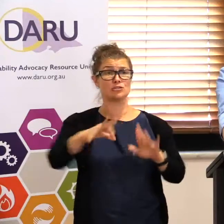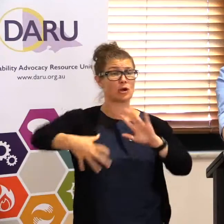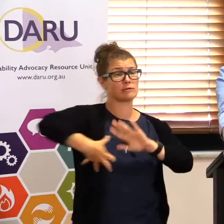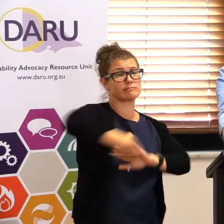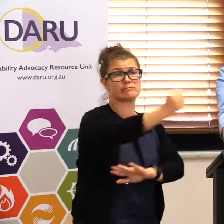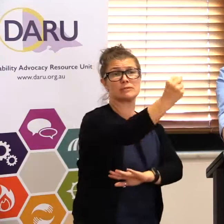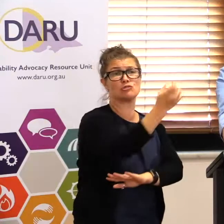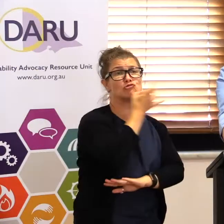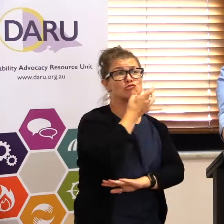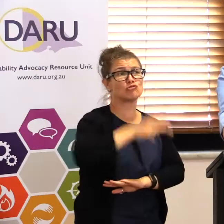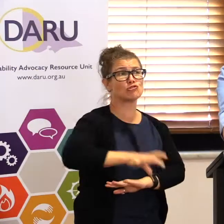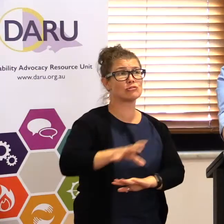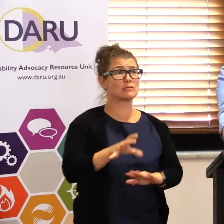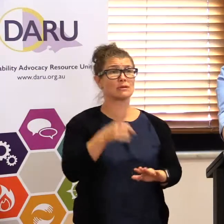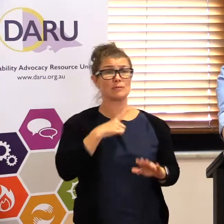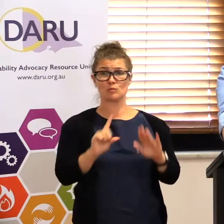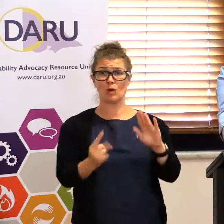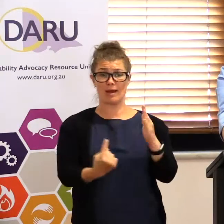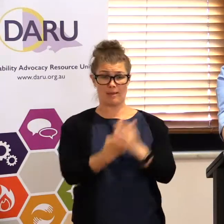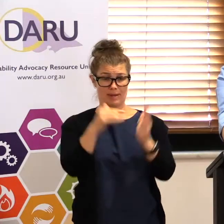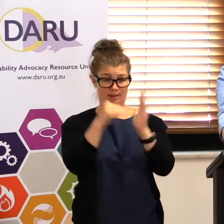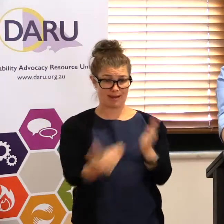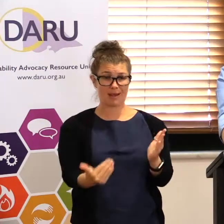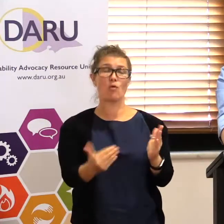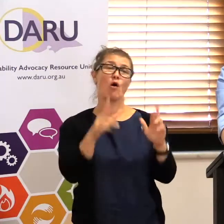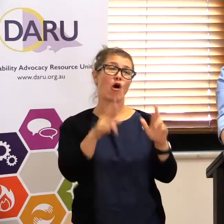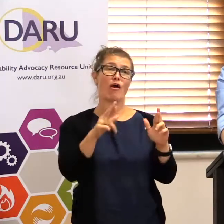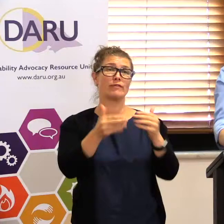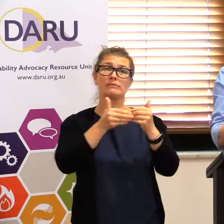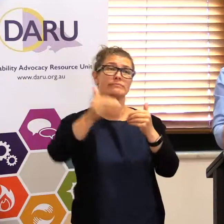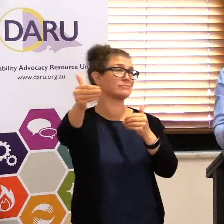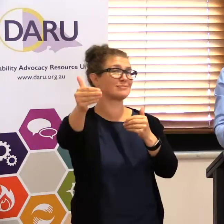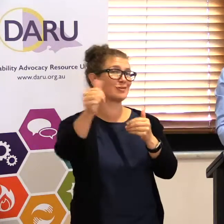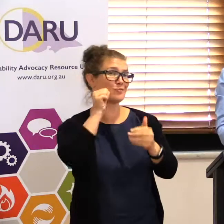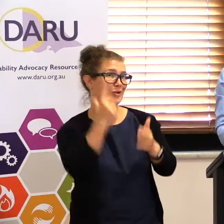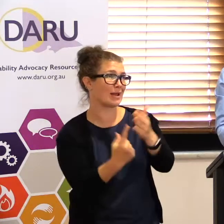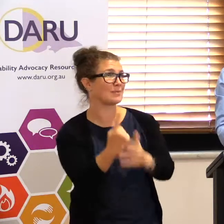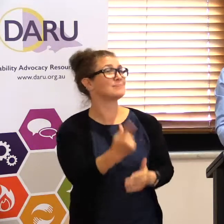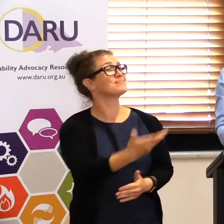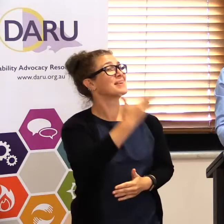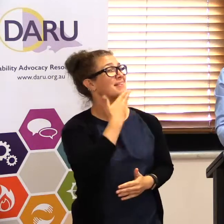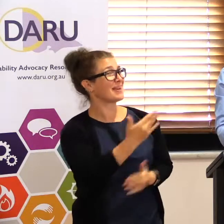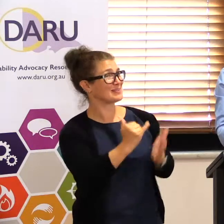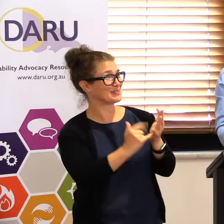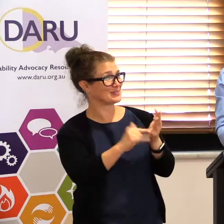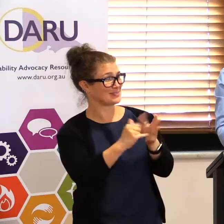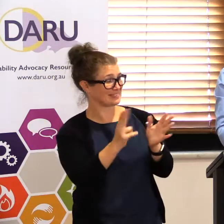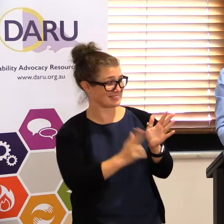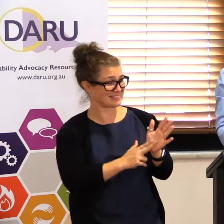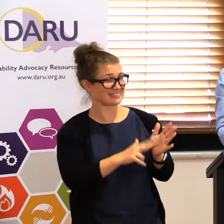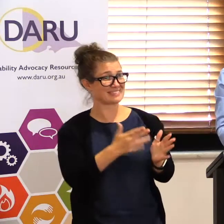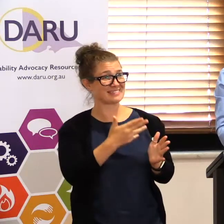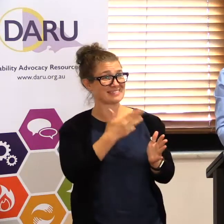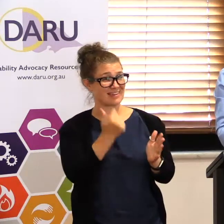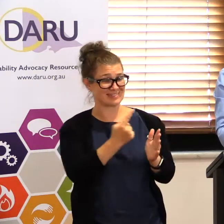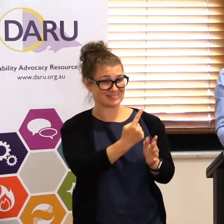children, as is what's happening now. Thanks, Susan. That's very touching of you to say, but what I want to say is if you didn't